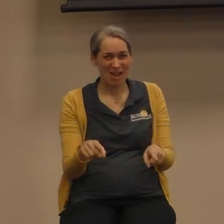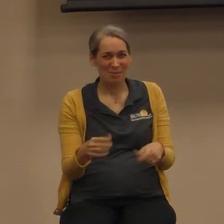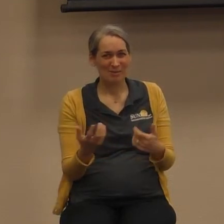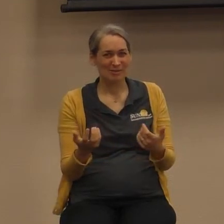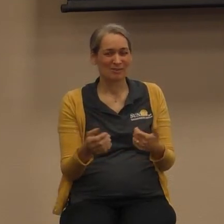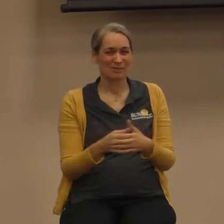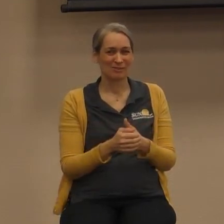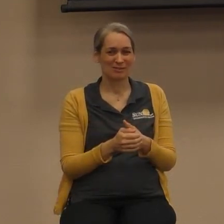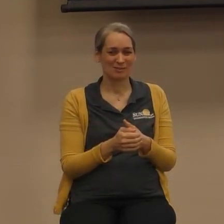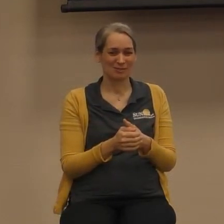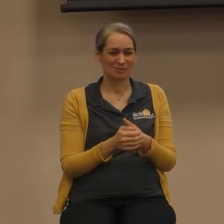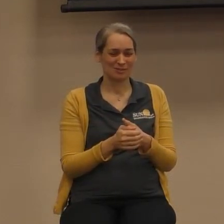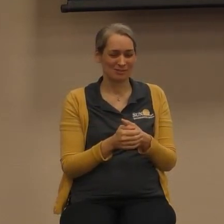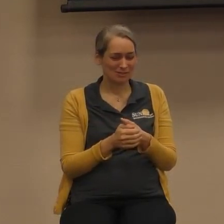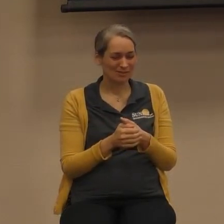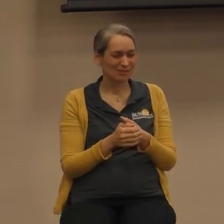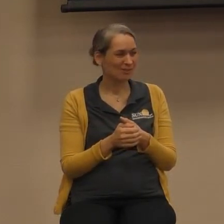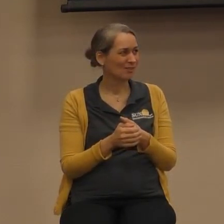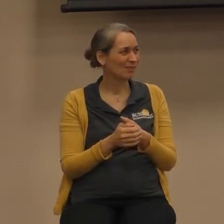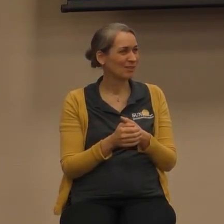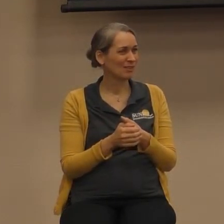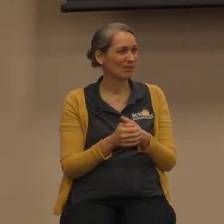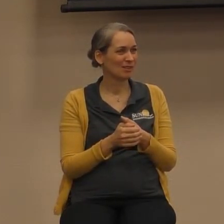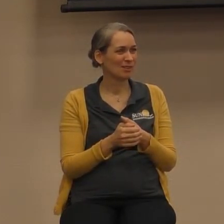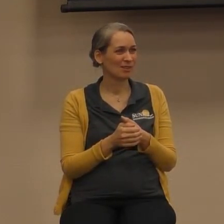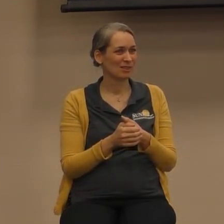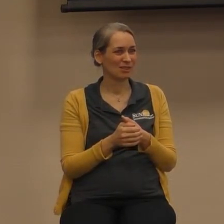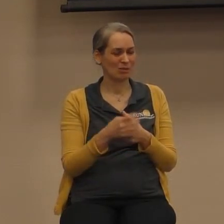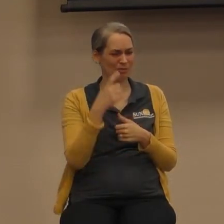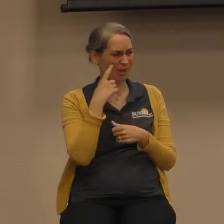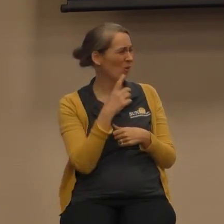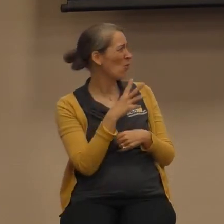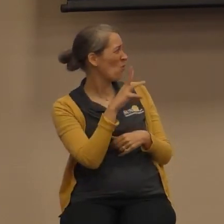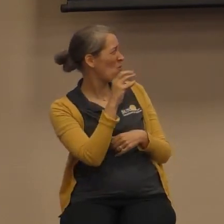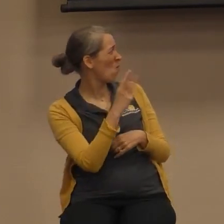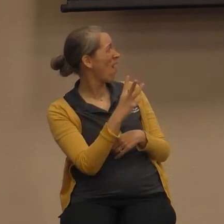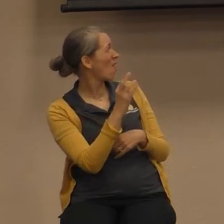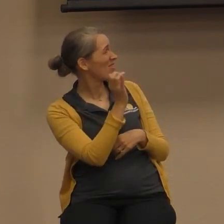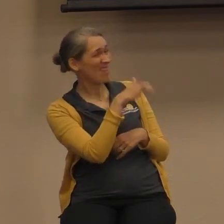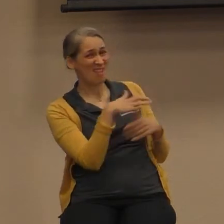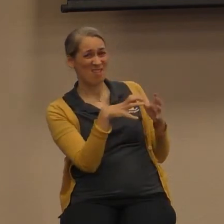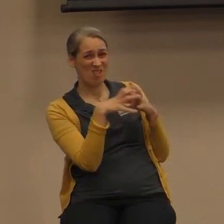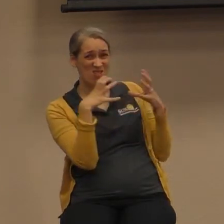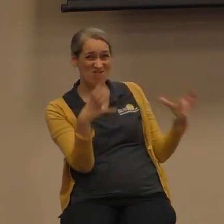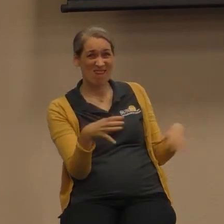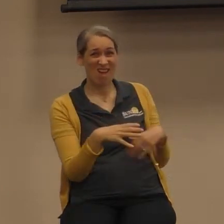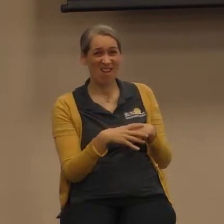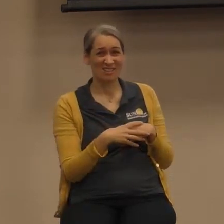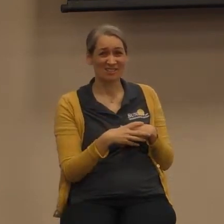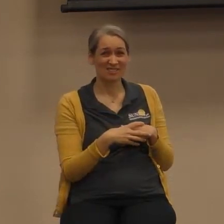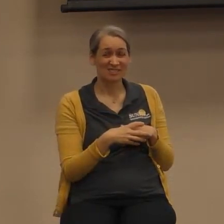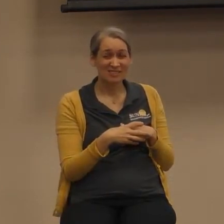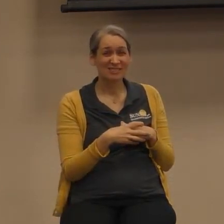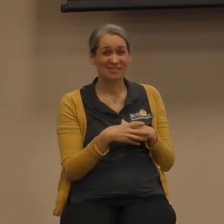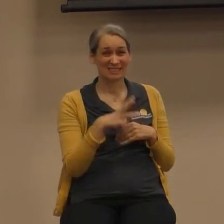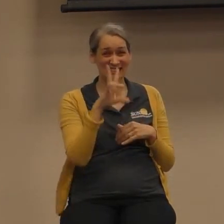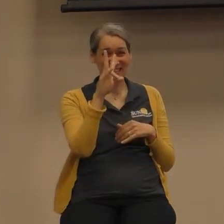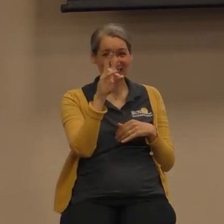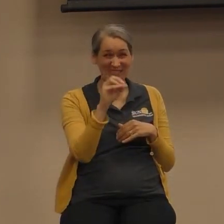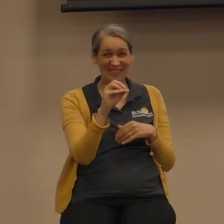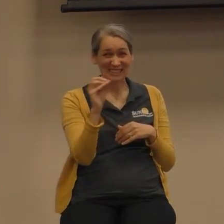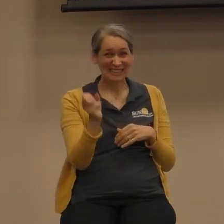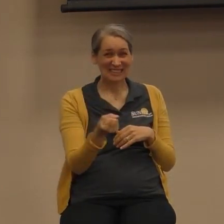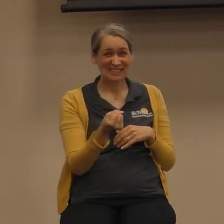Just, you know, we say, holy cow, that's a lot. You know, when you're in the 70s in any statistic, that's not really good. When you're in the 90s in